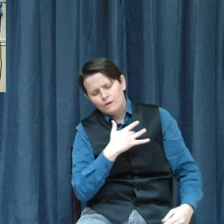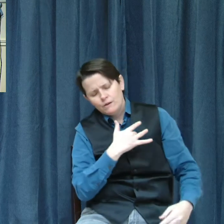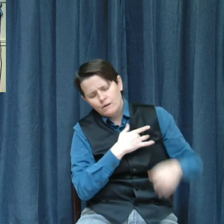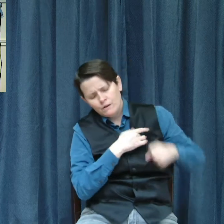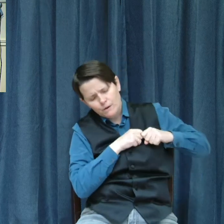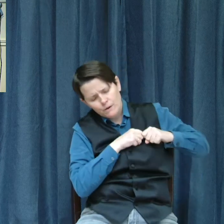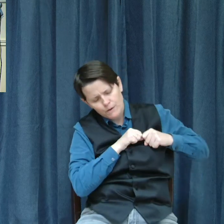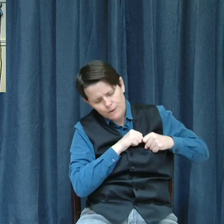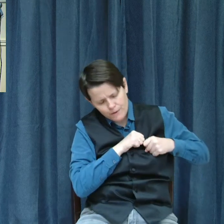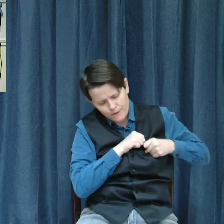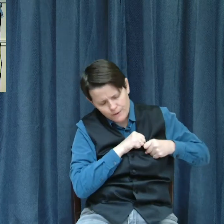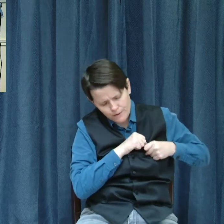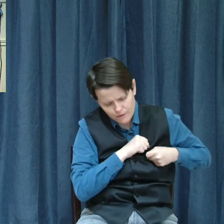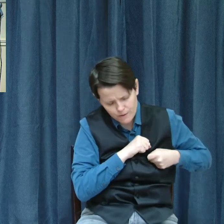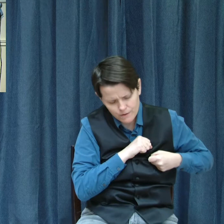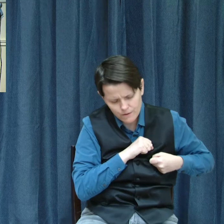When your soul is